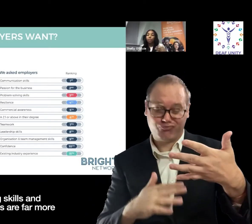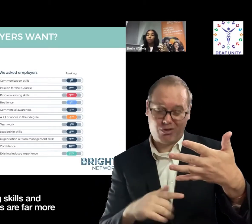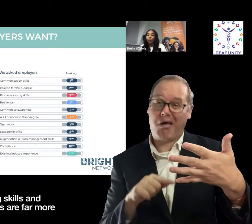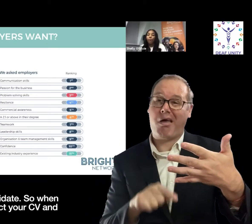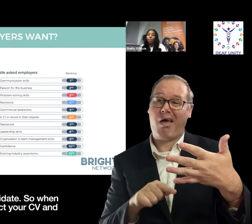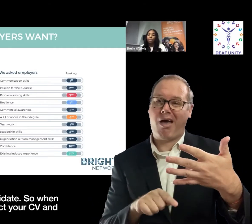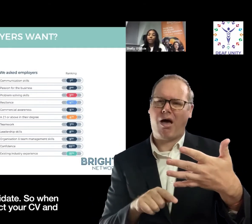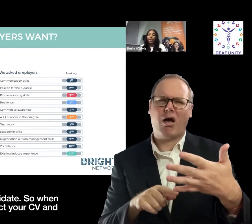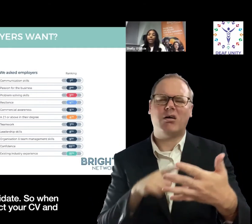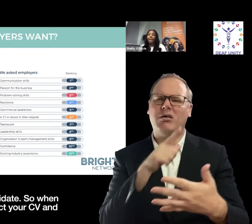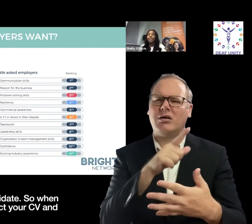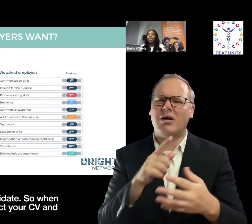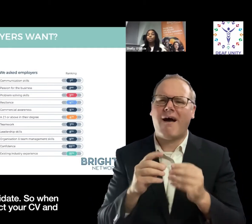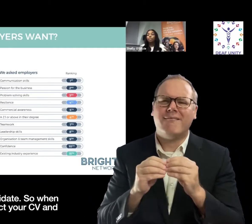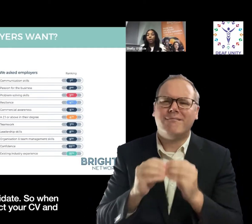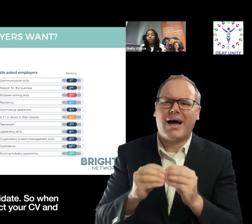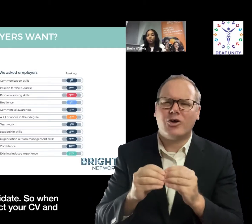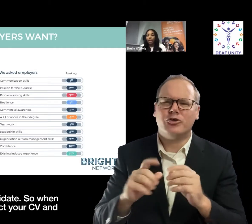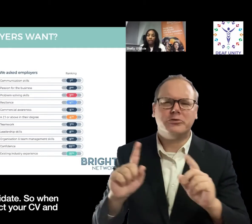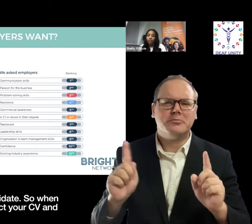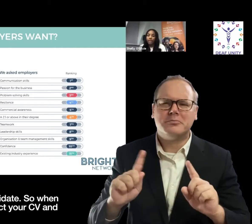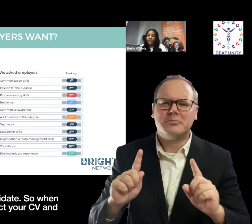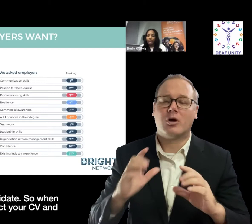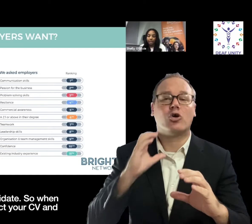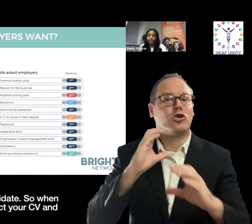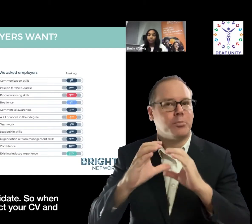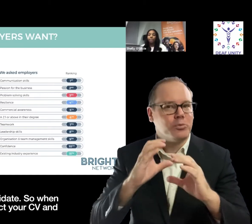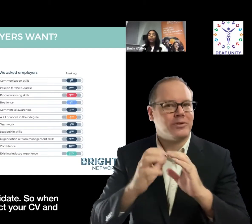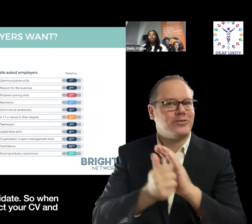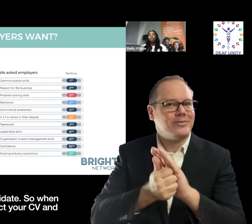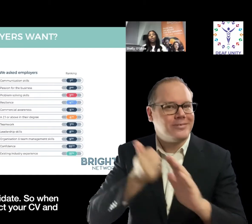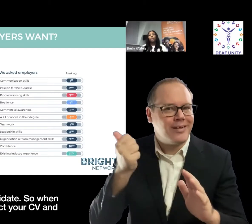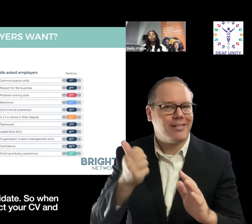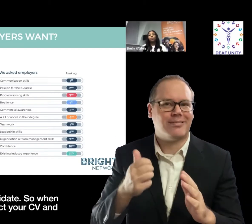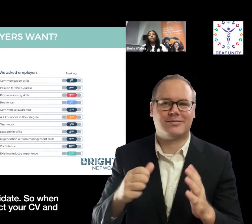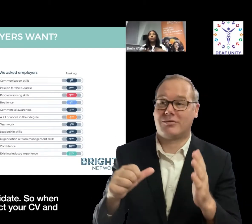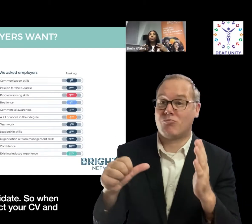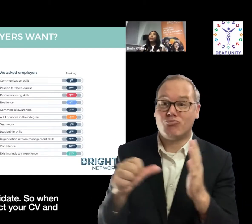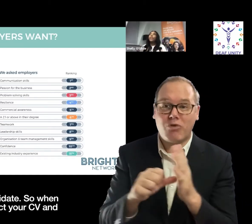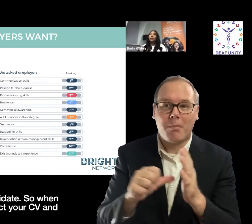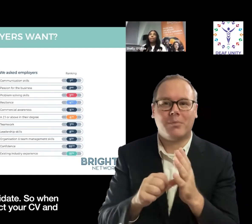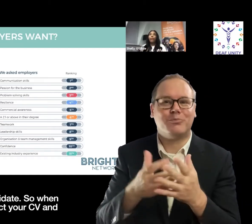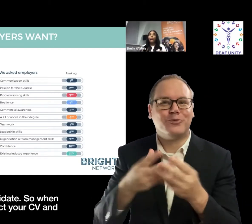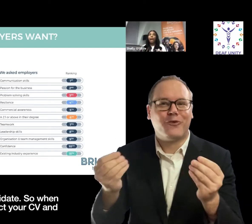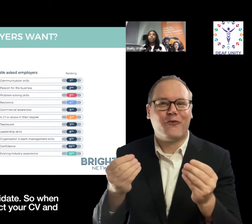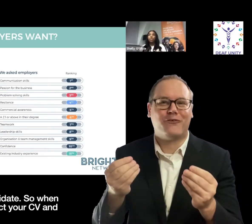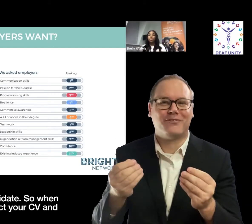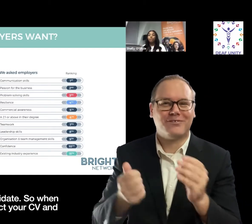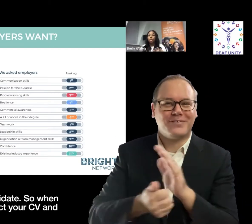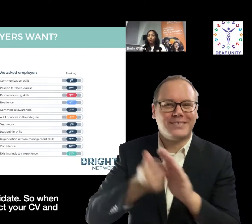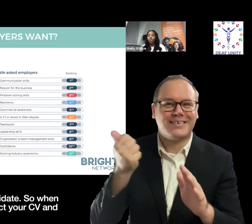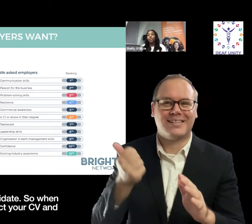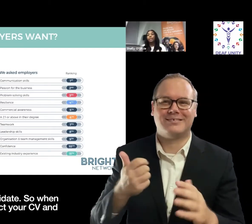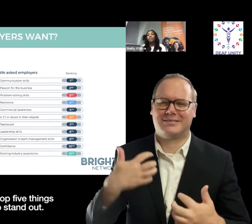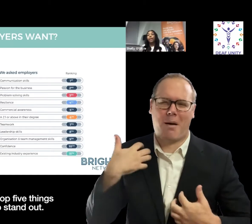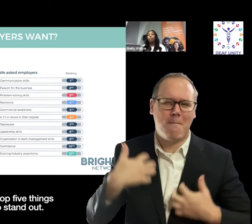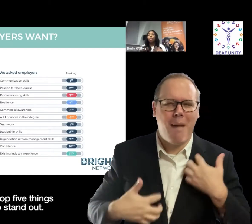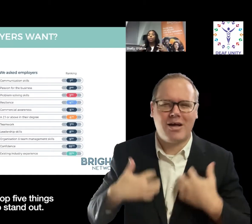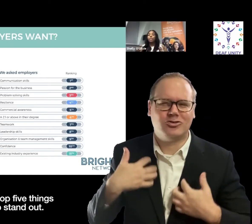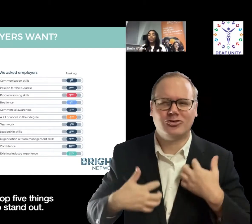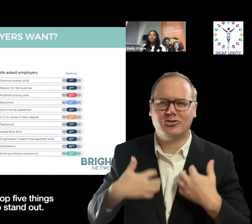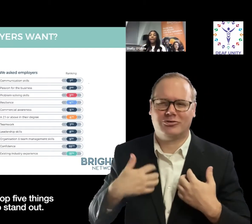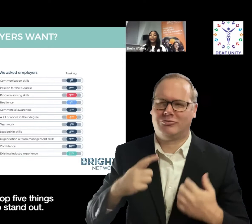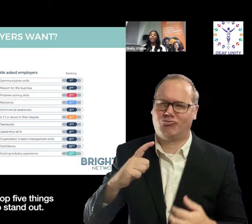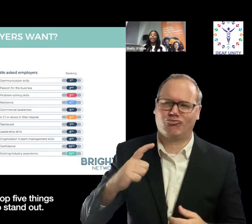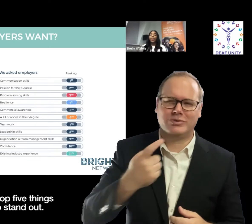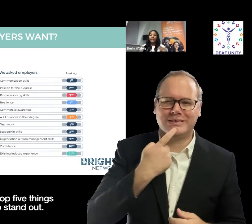are far more key and exemplify a really great candidate. So when you're thinking about how to construct your CV and what you